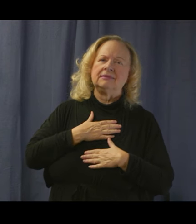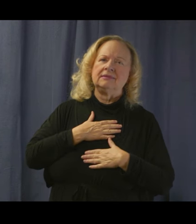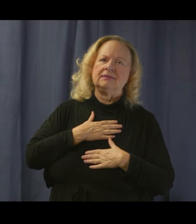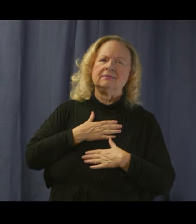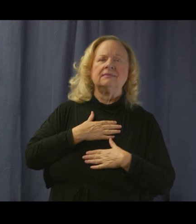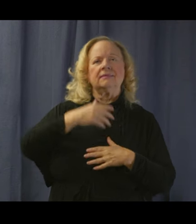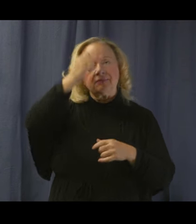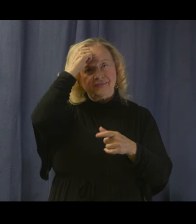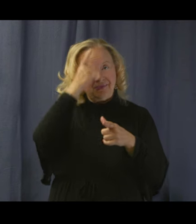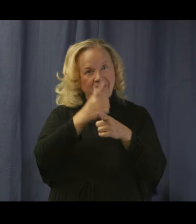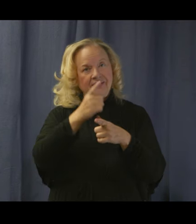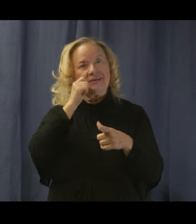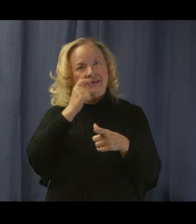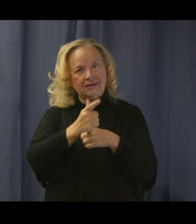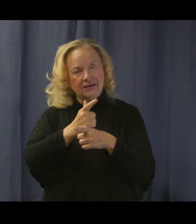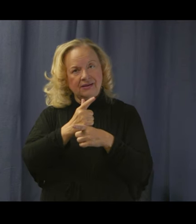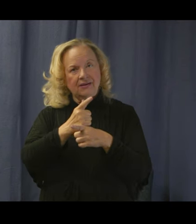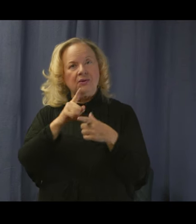umanai